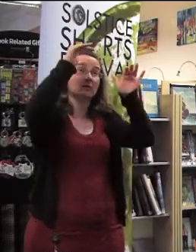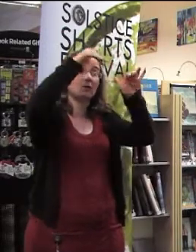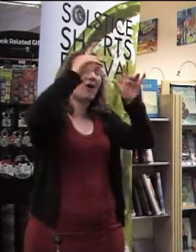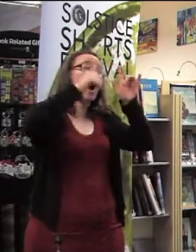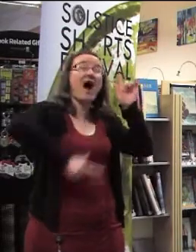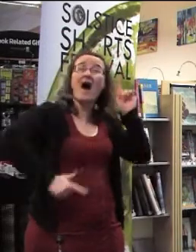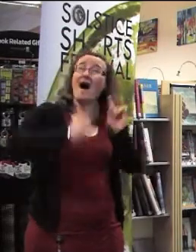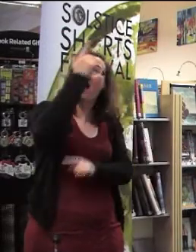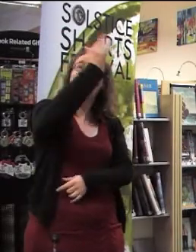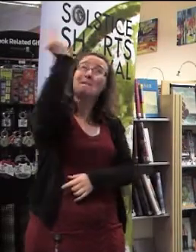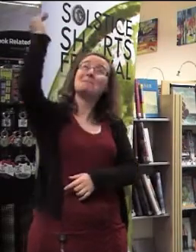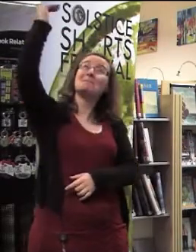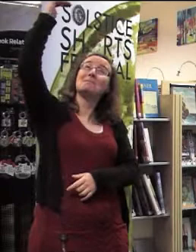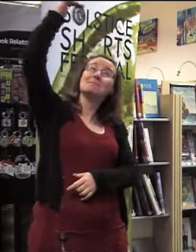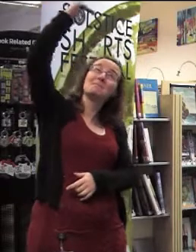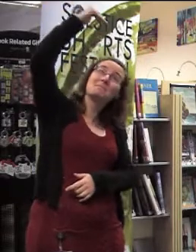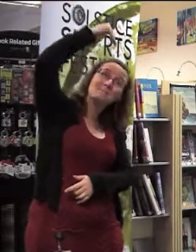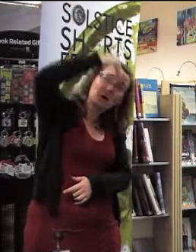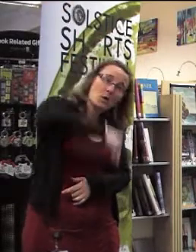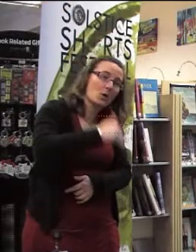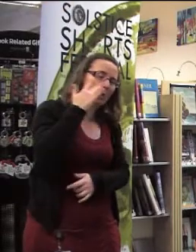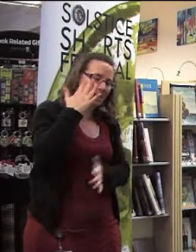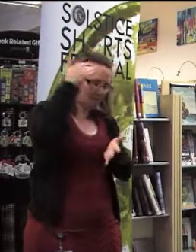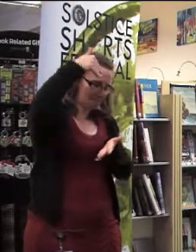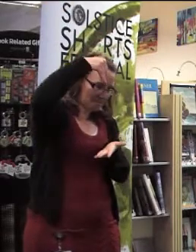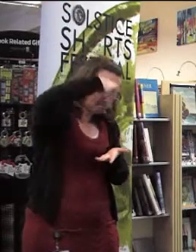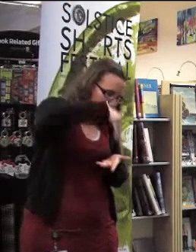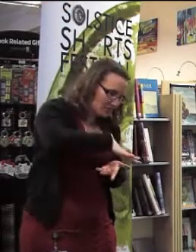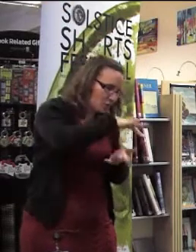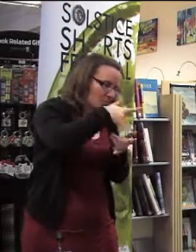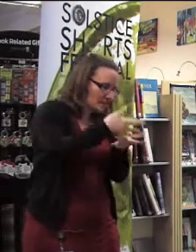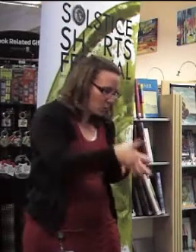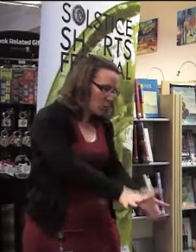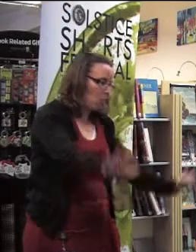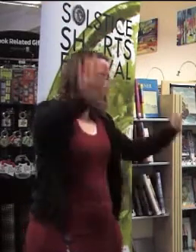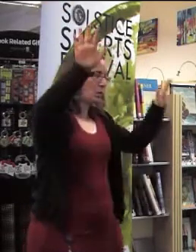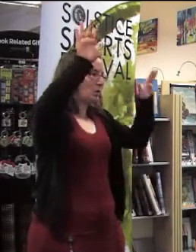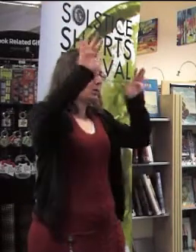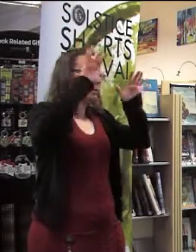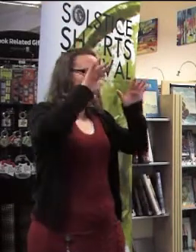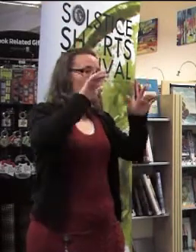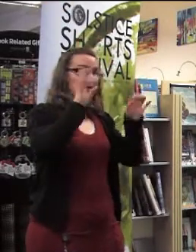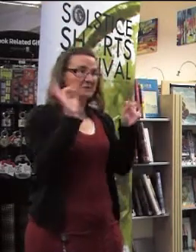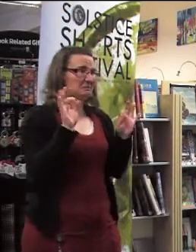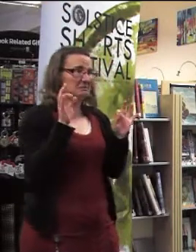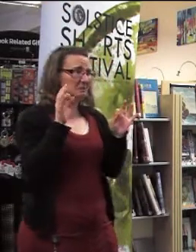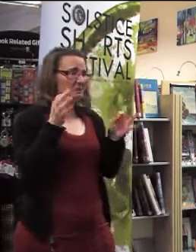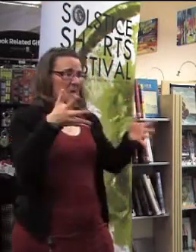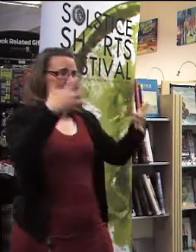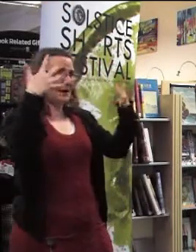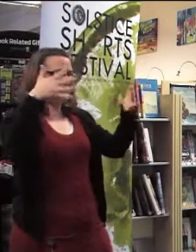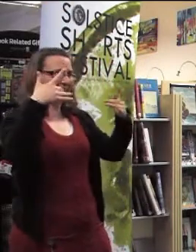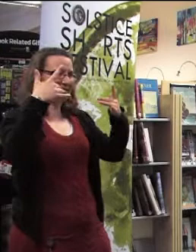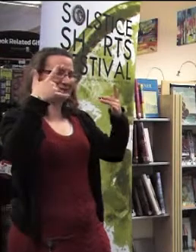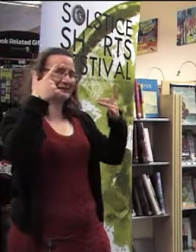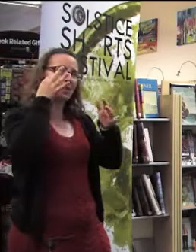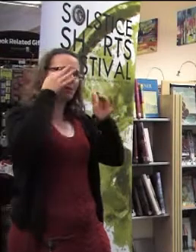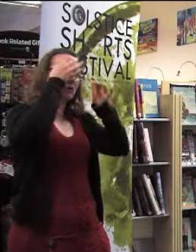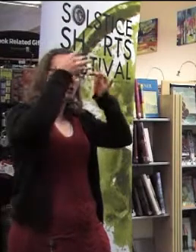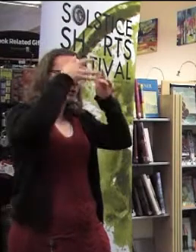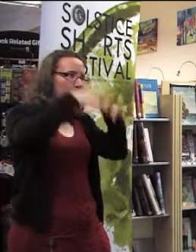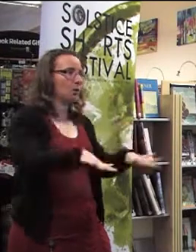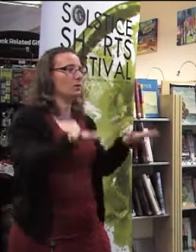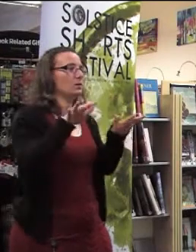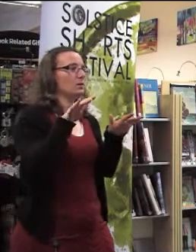it hit the ground, the water had wafted sideways, even though there was no wind to speak of. We had to tramp through